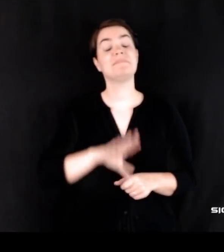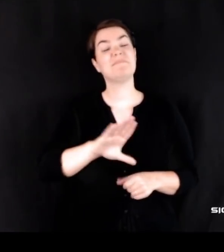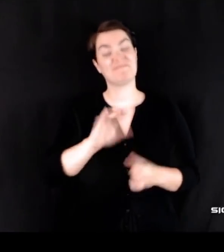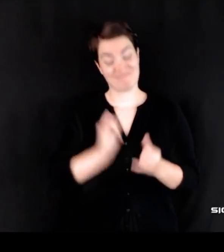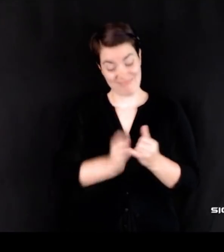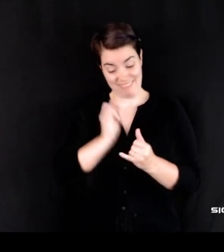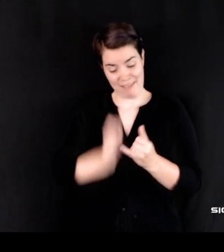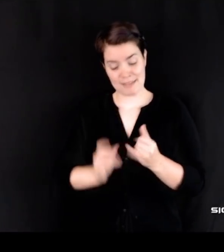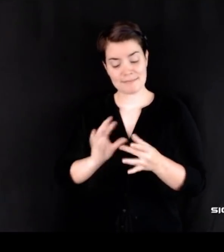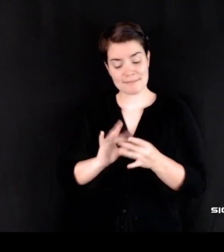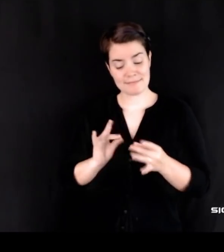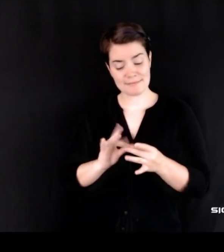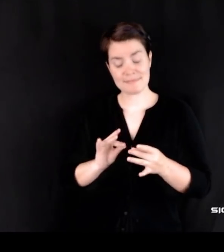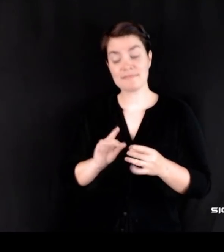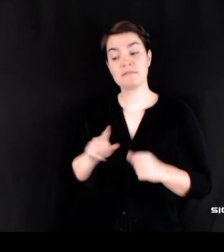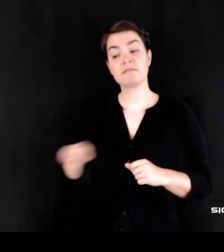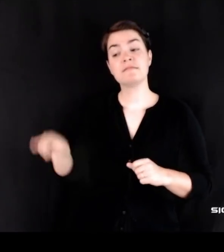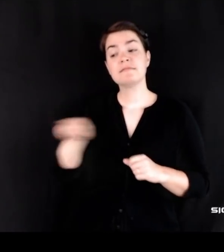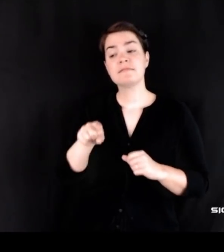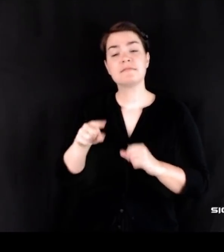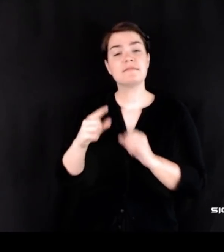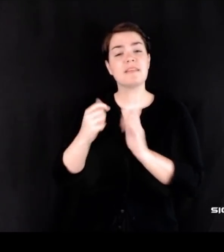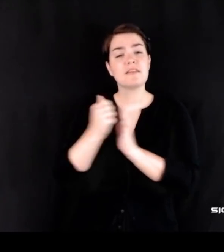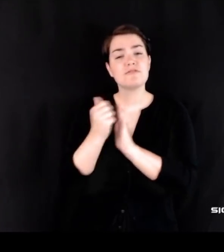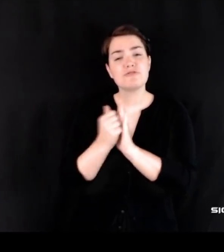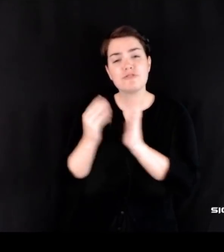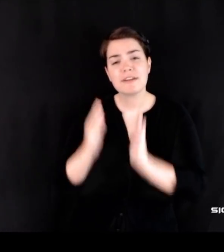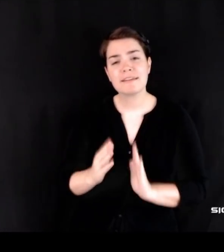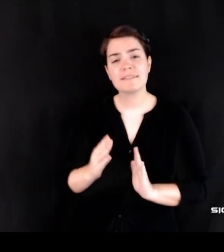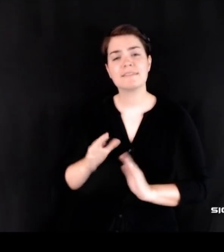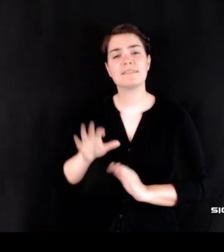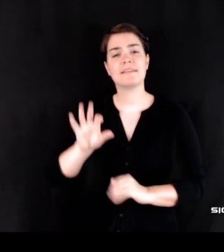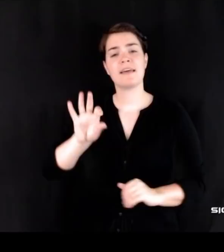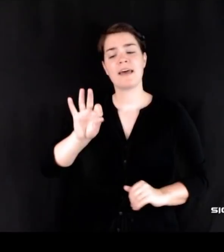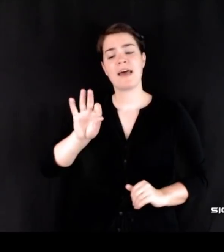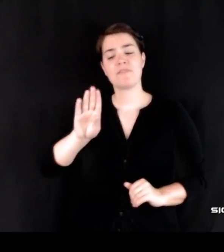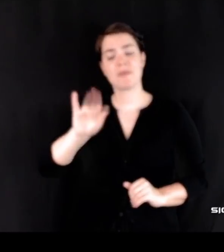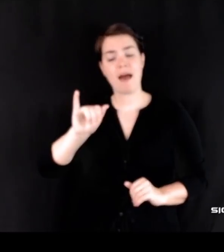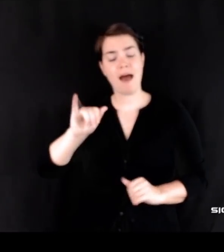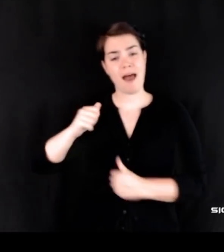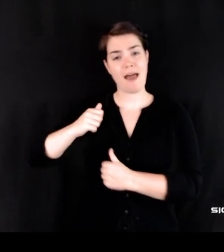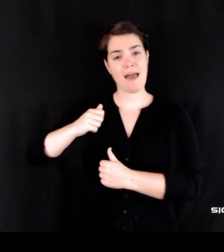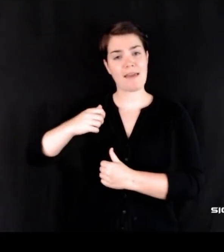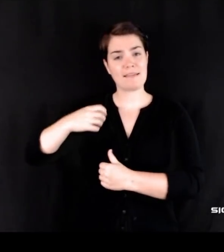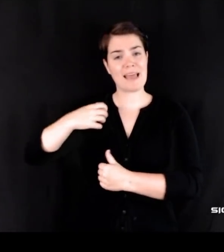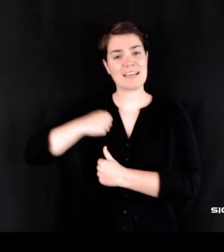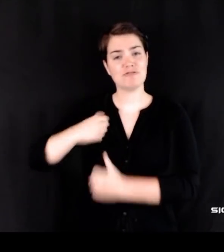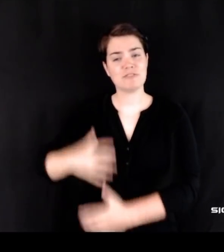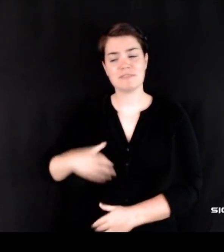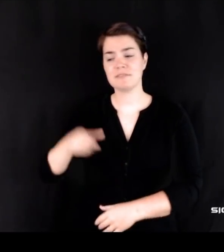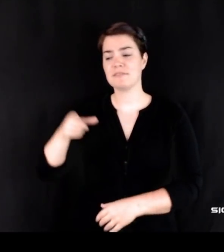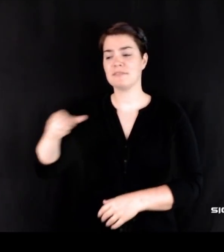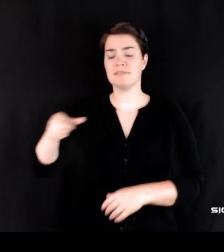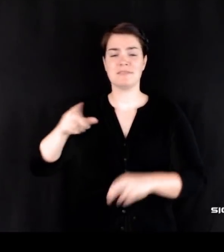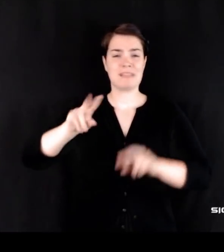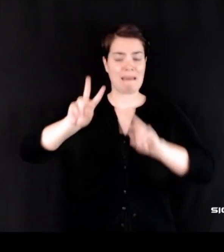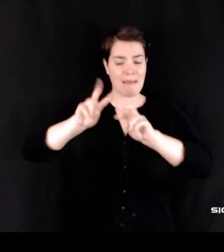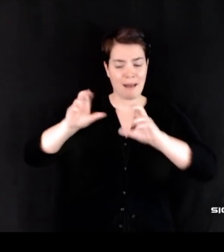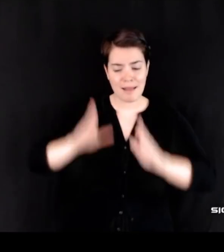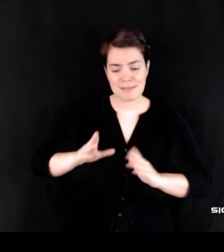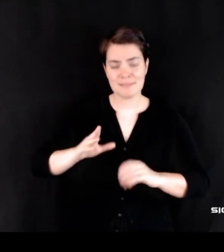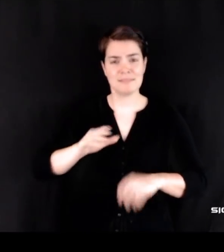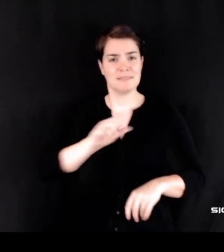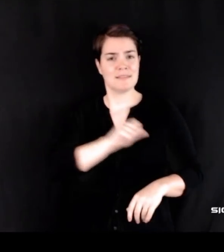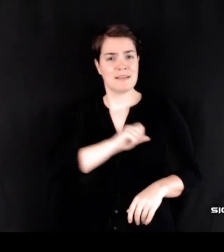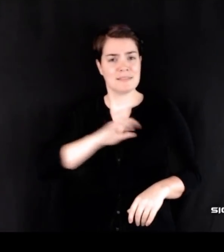away, I want to thank the attorneys, the FBI agents, the analysts, the professional staff